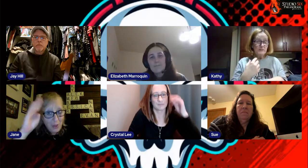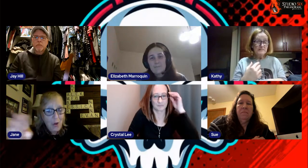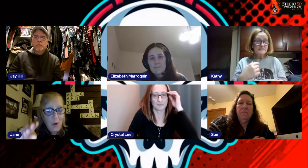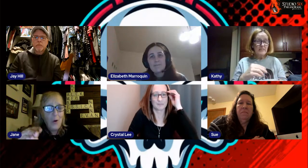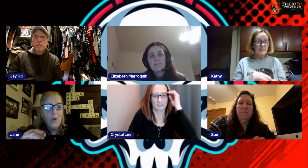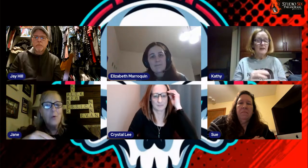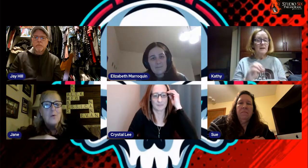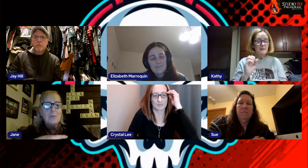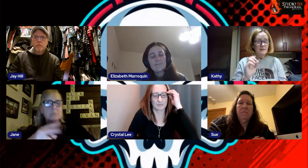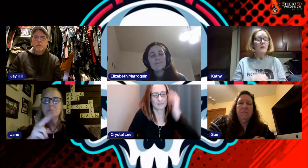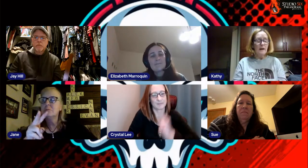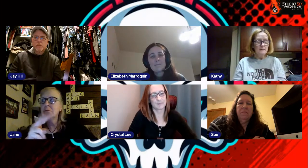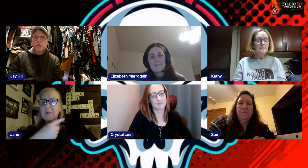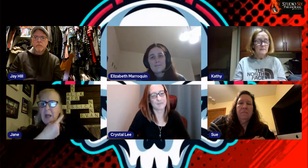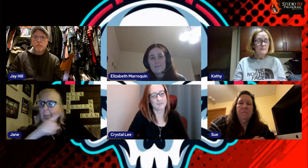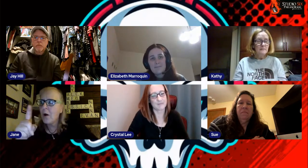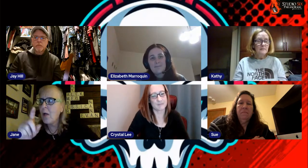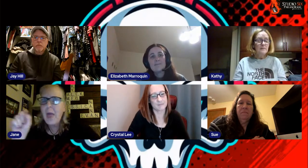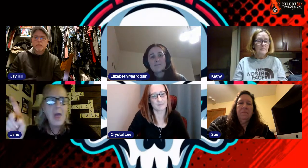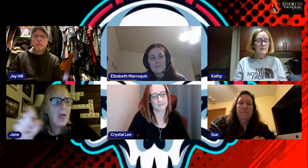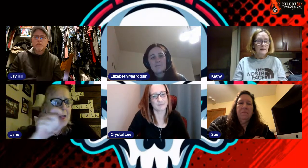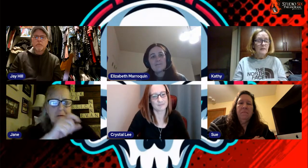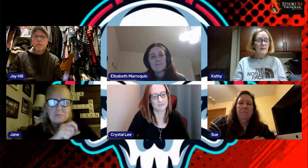these voices. And okay.